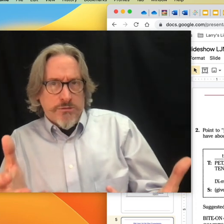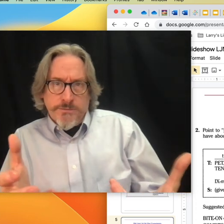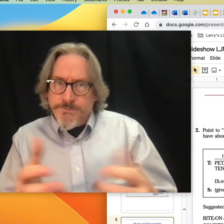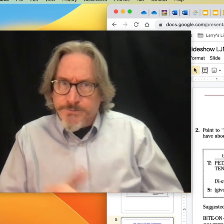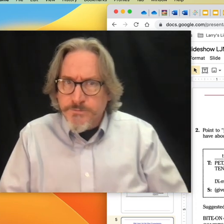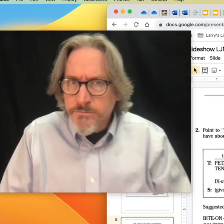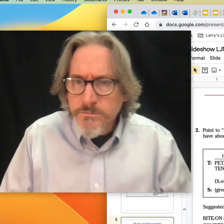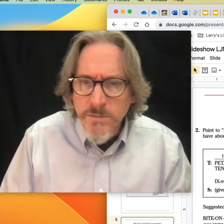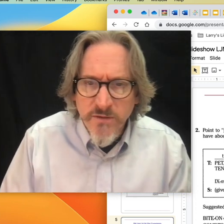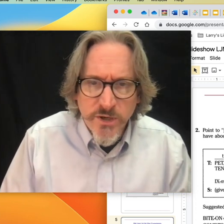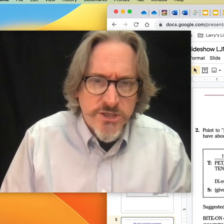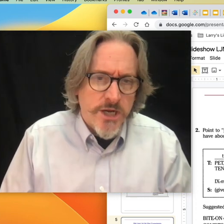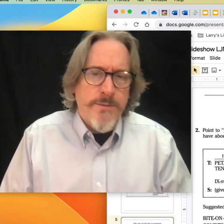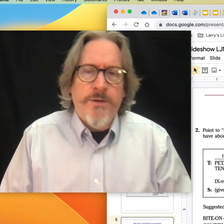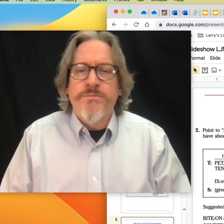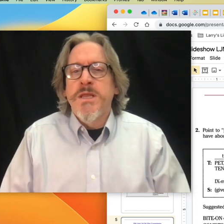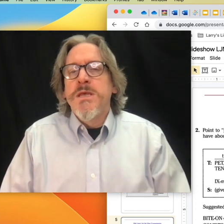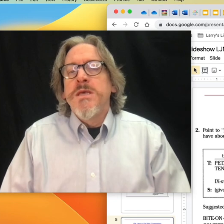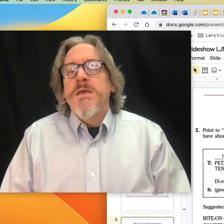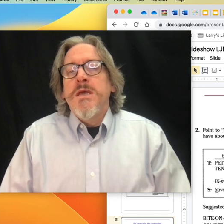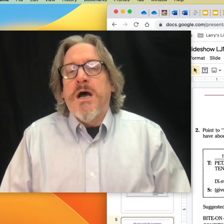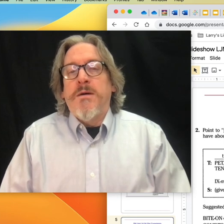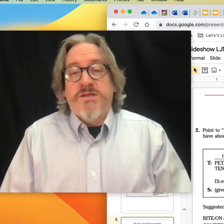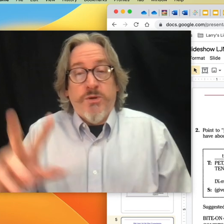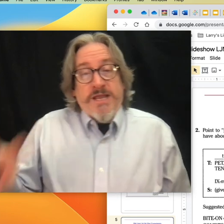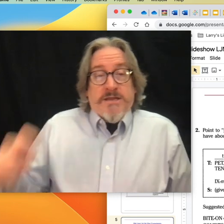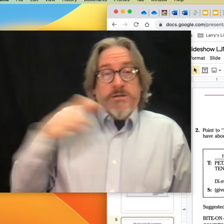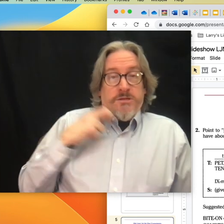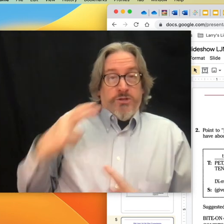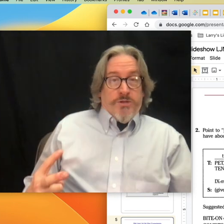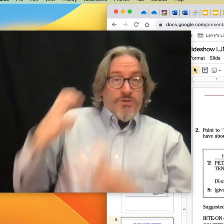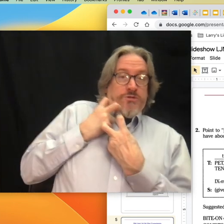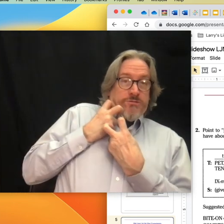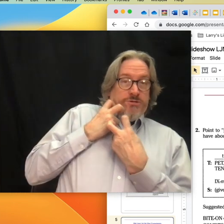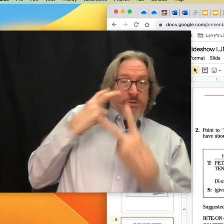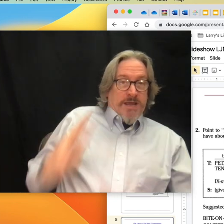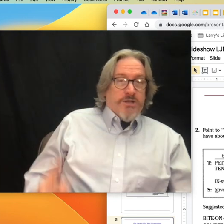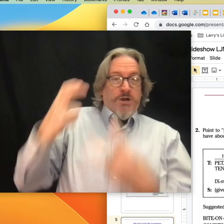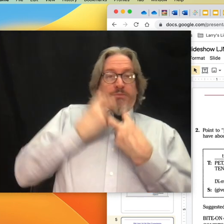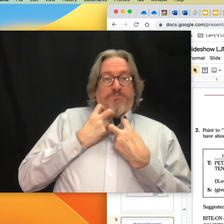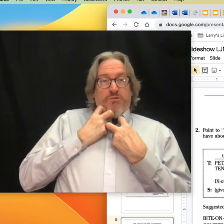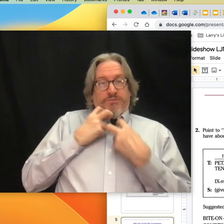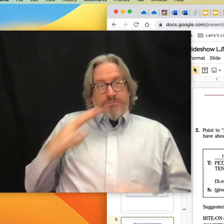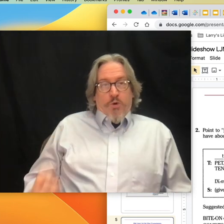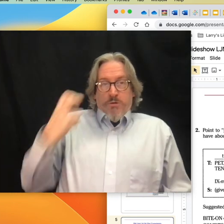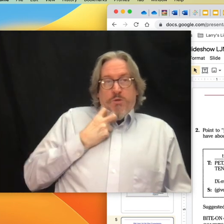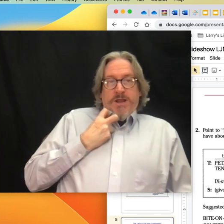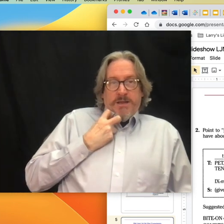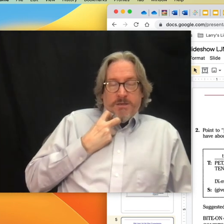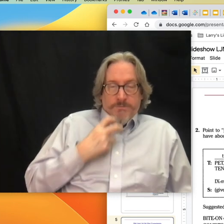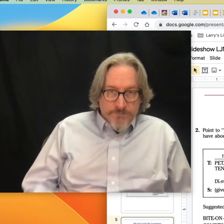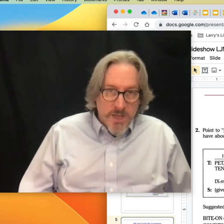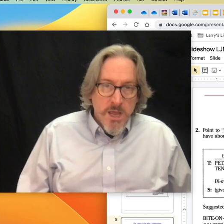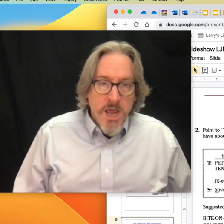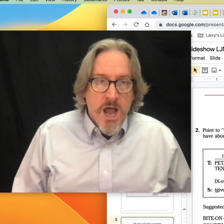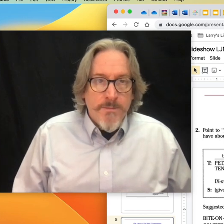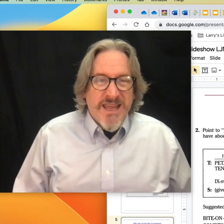acting out of what you're talking about. So again, you can do two-handed jump, boom, or